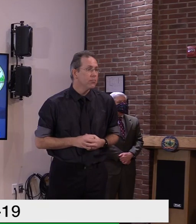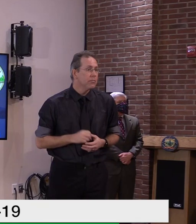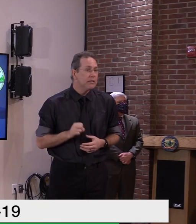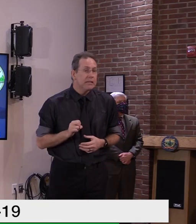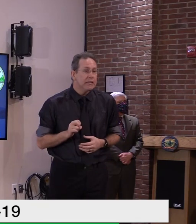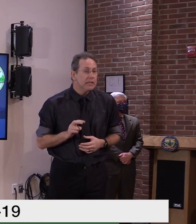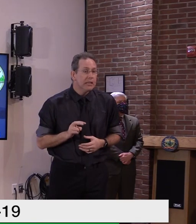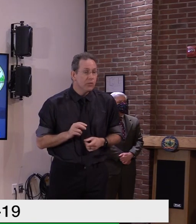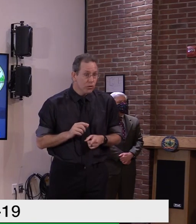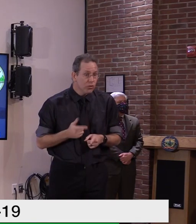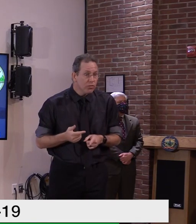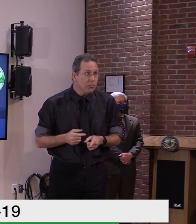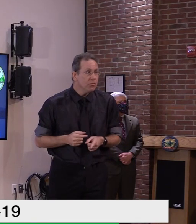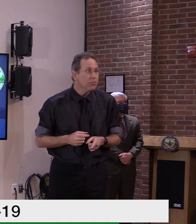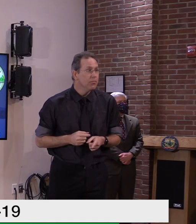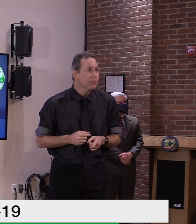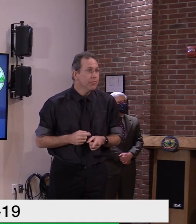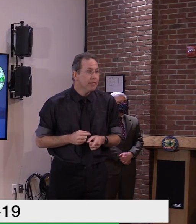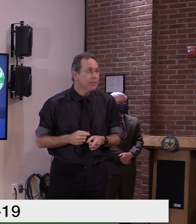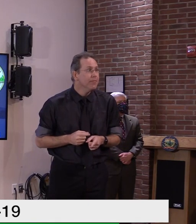Hi, can you hear me? Ken.